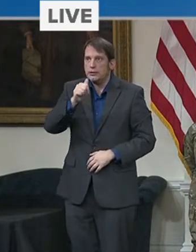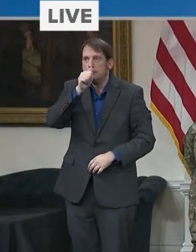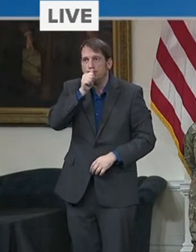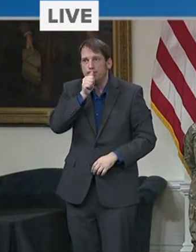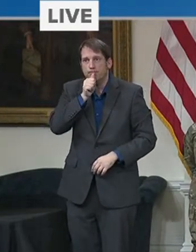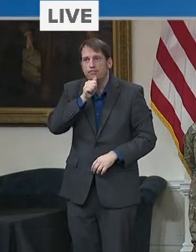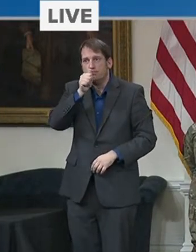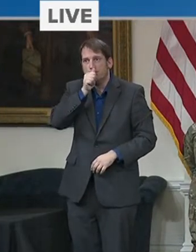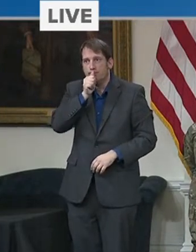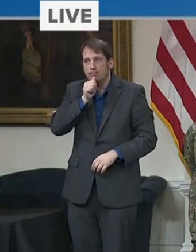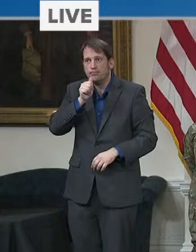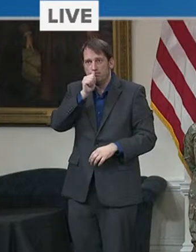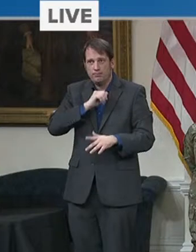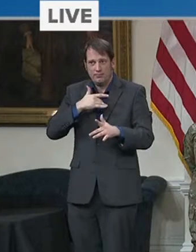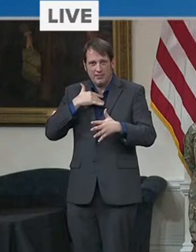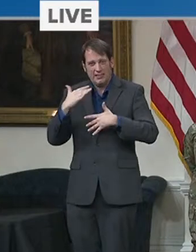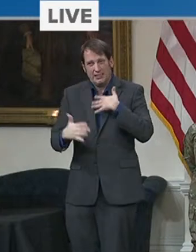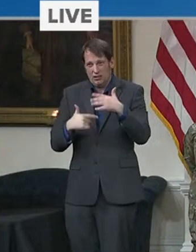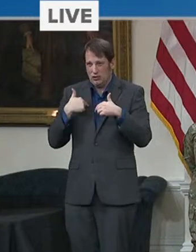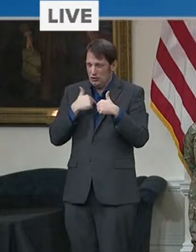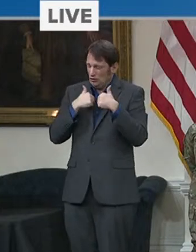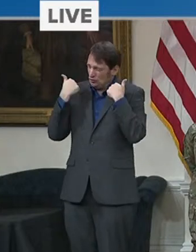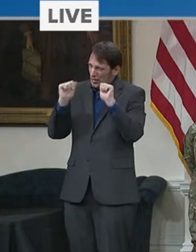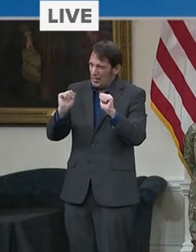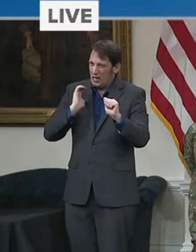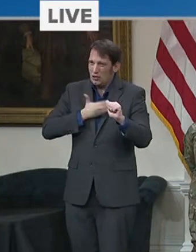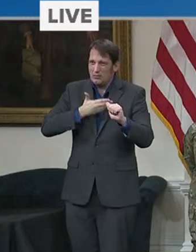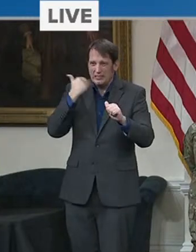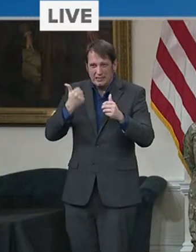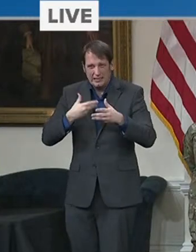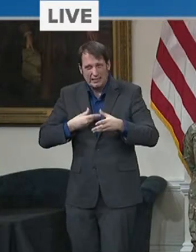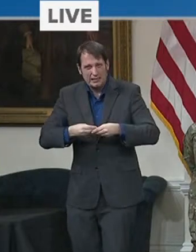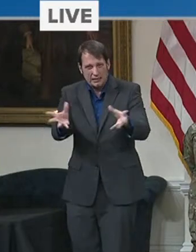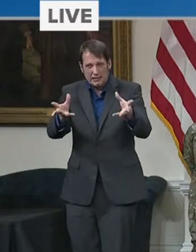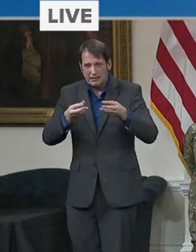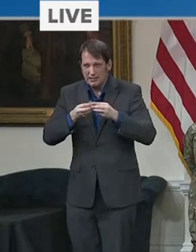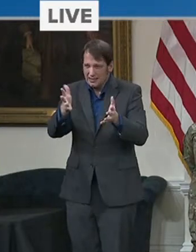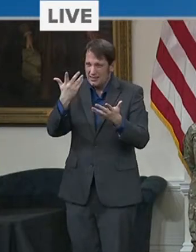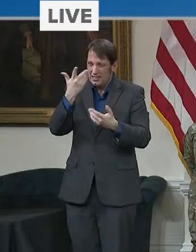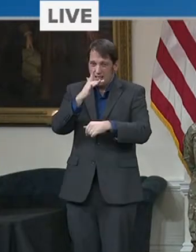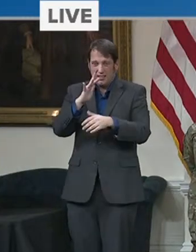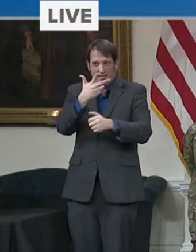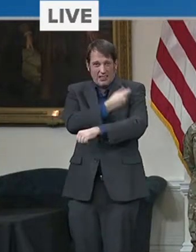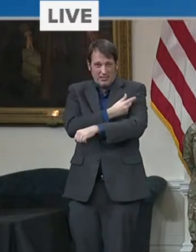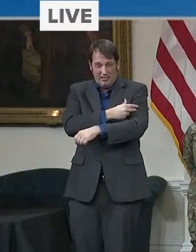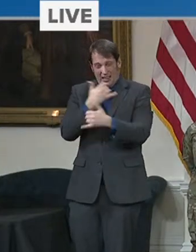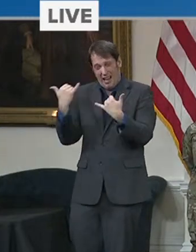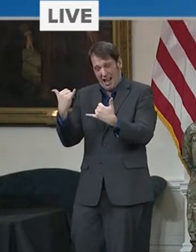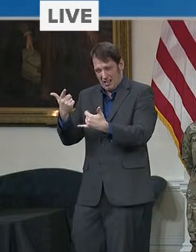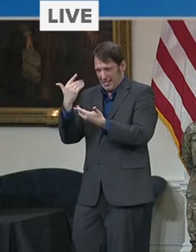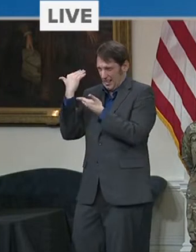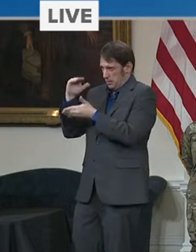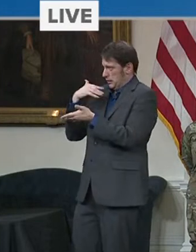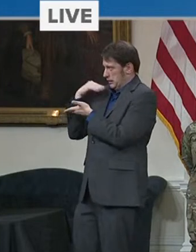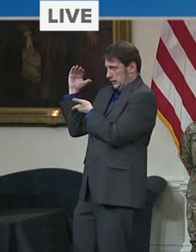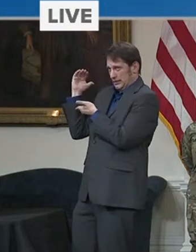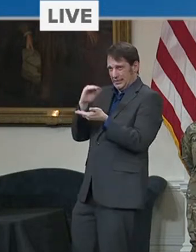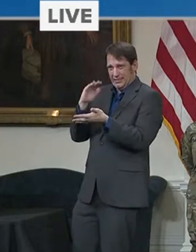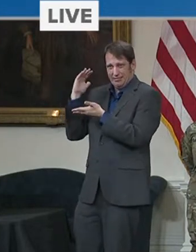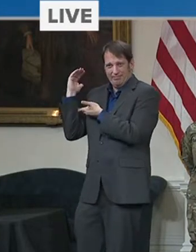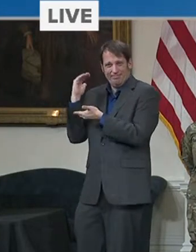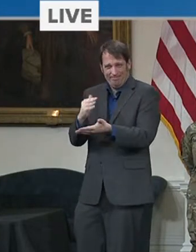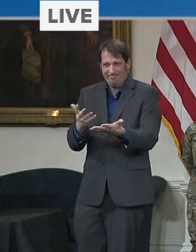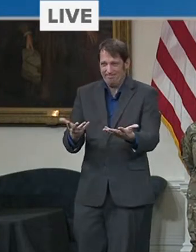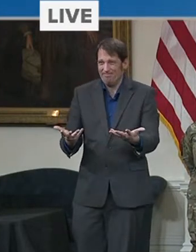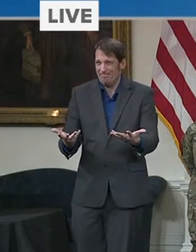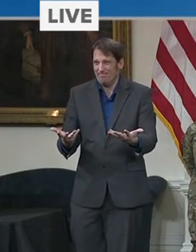providers. They're all doing the very best they can with really limited resources. I also would ask you that when it is